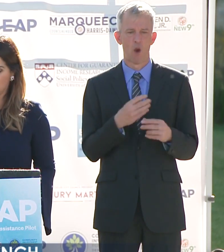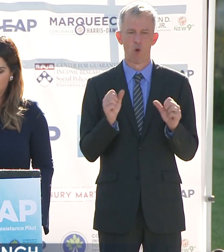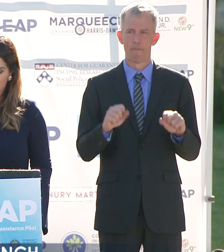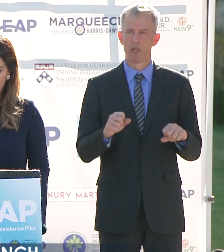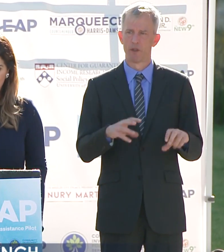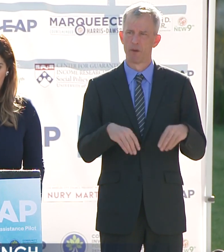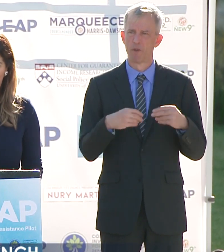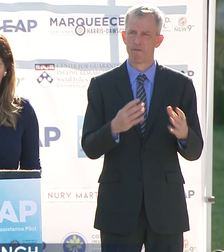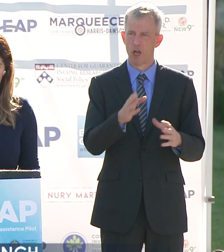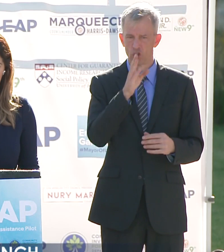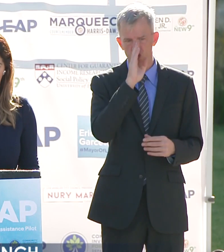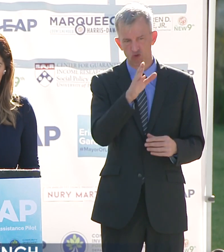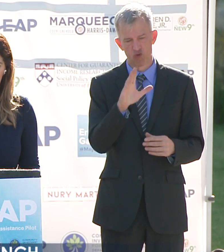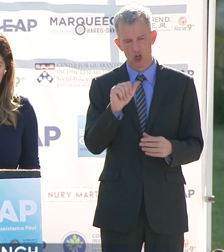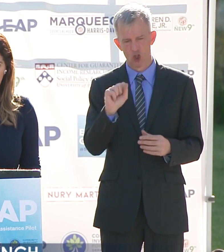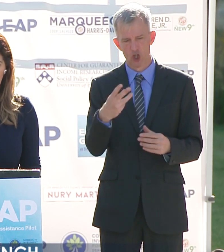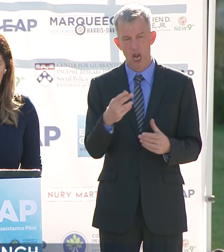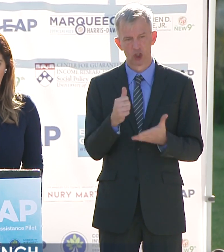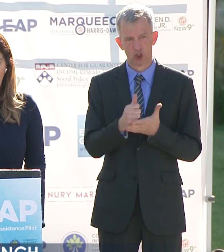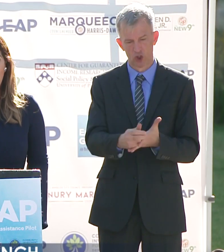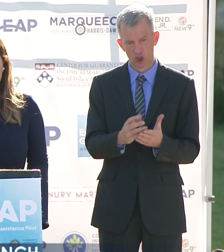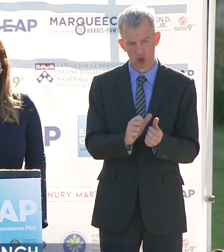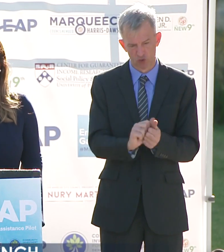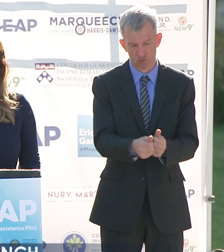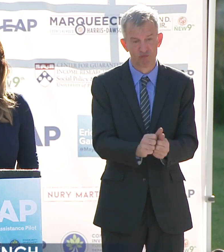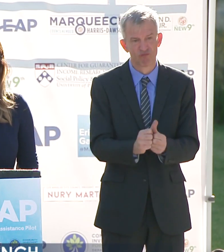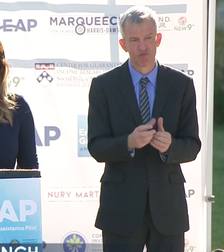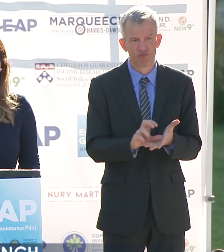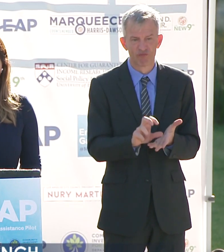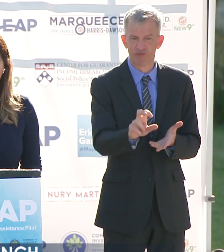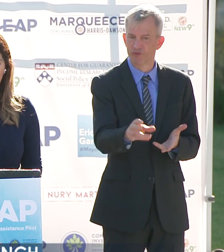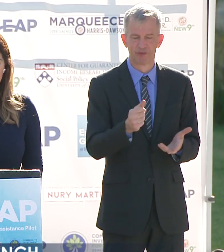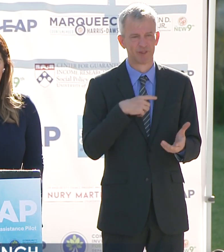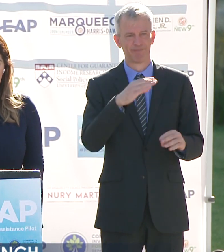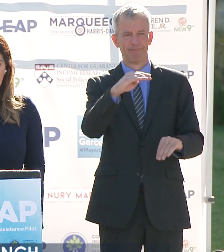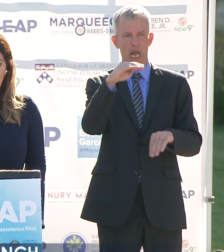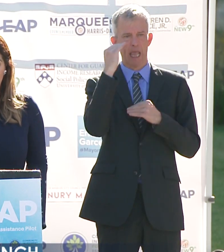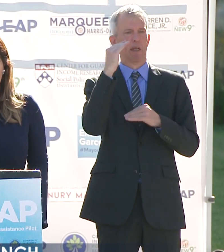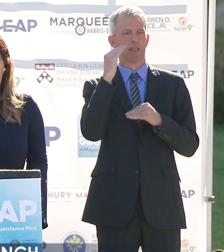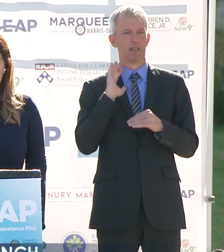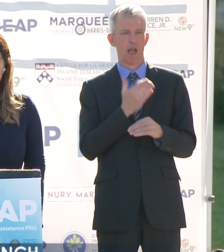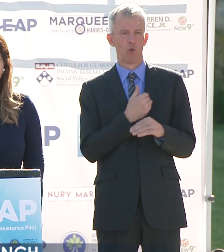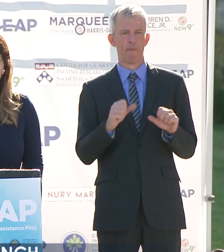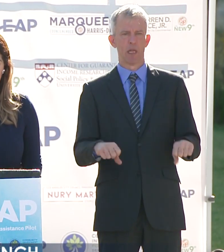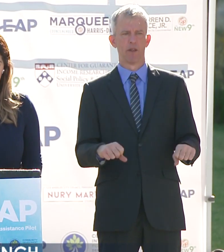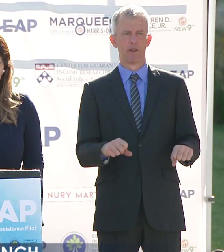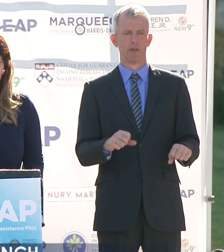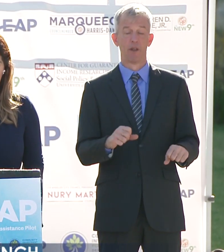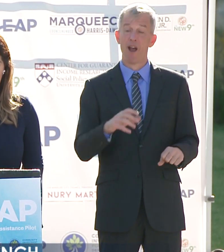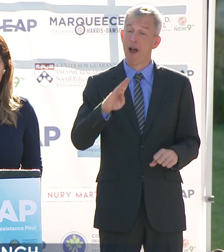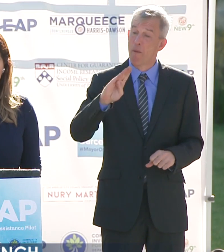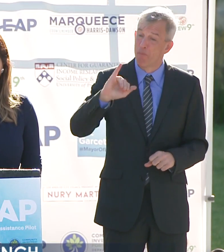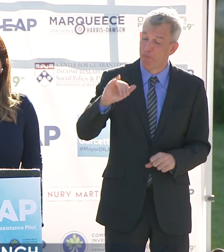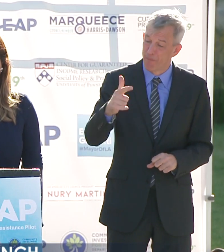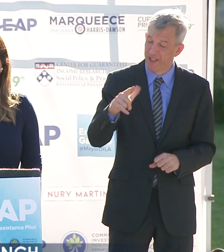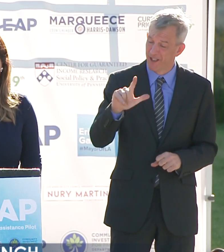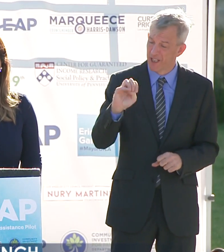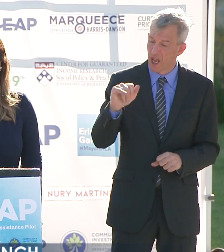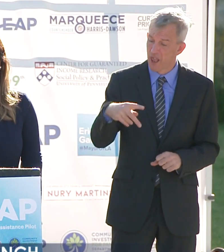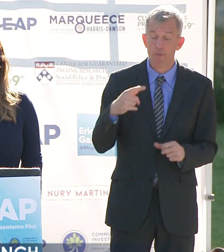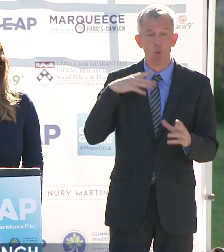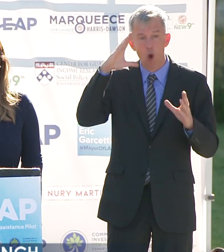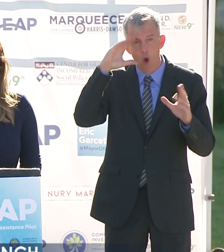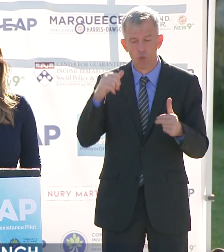cash assistance to low-income families. Through Big Leap, we hope to be able to gather data and make a